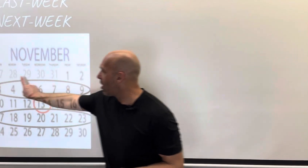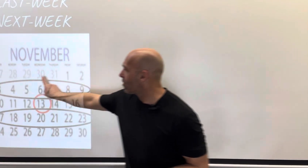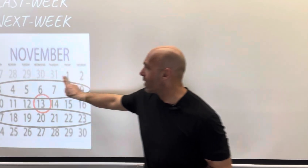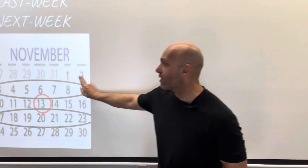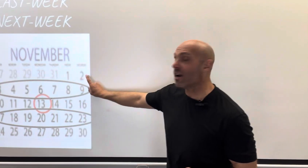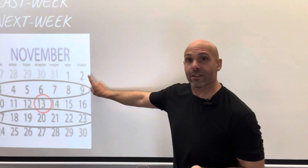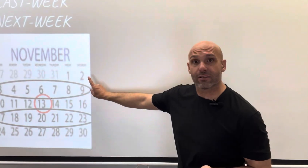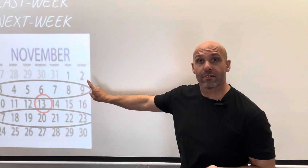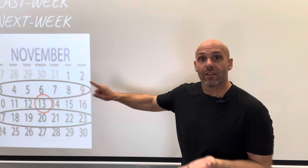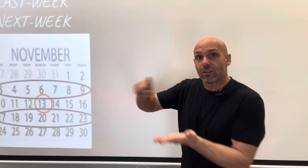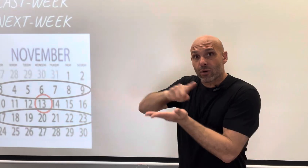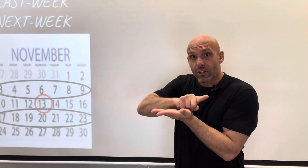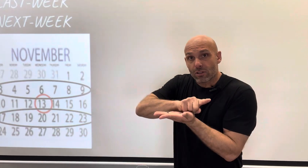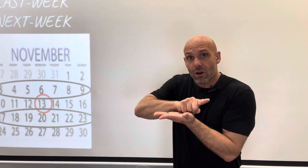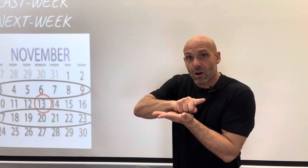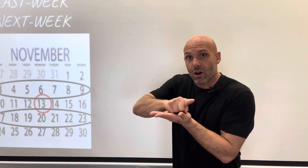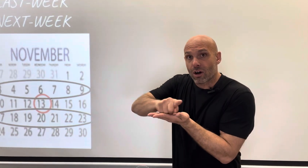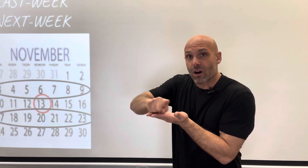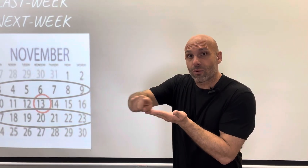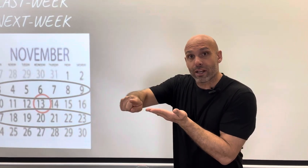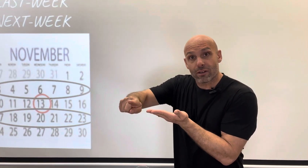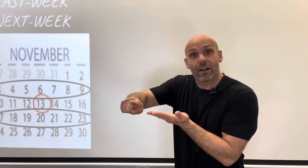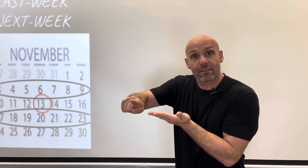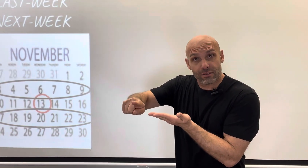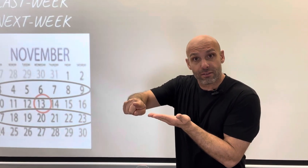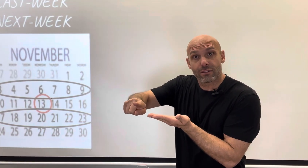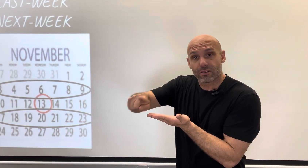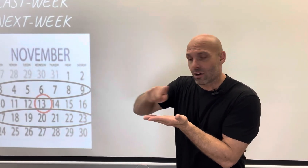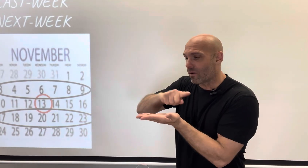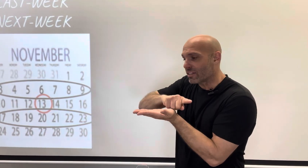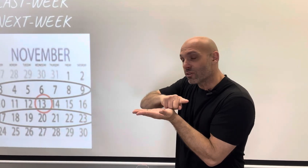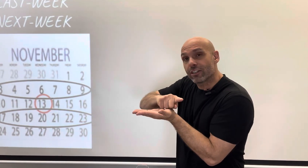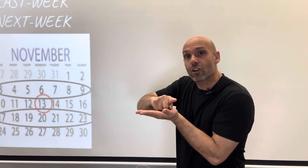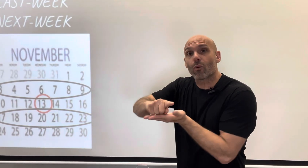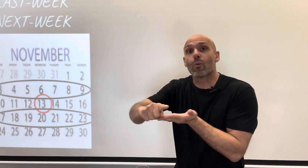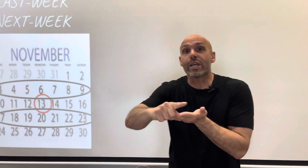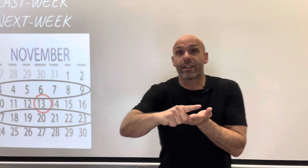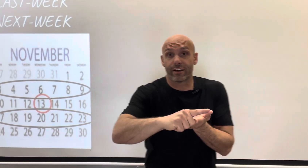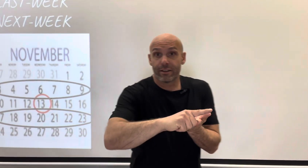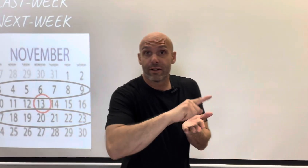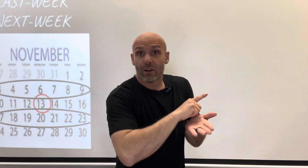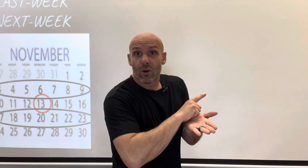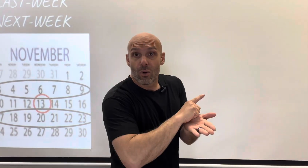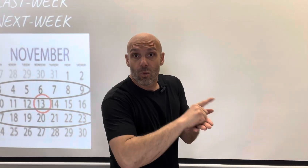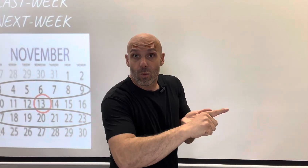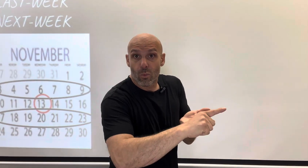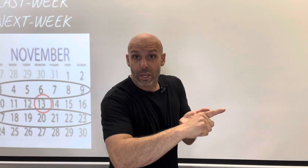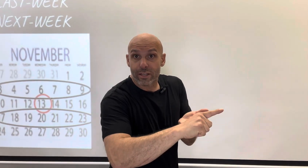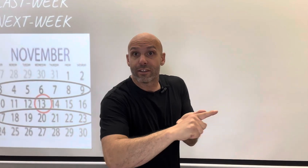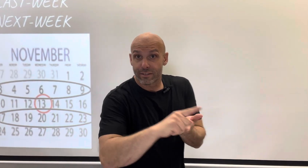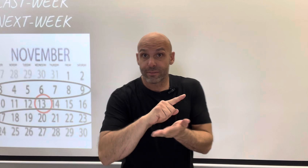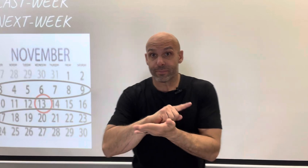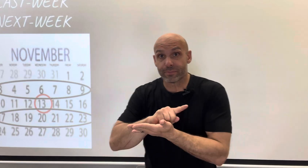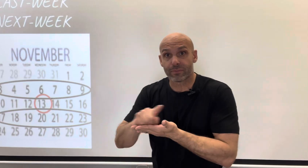the way across. So it goes all the way across. All right, so there's our week. Week,